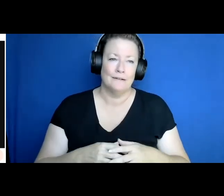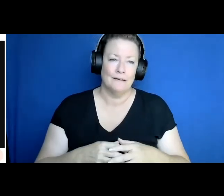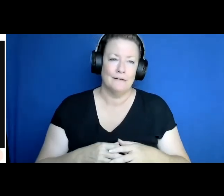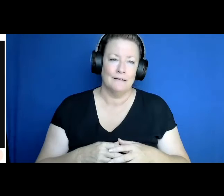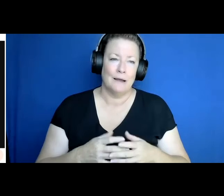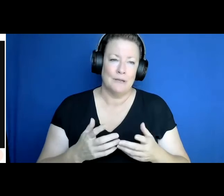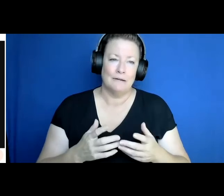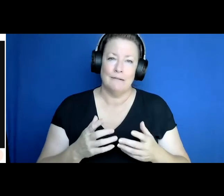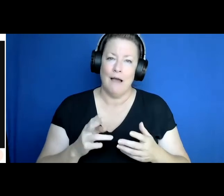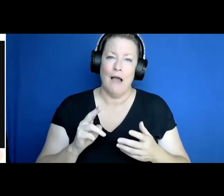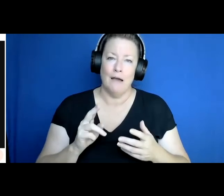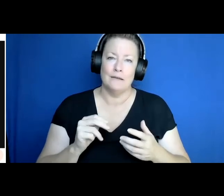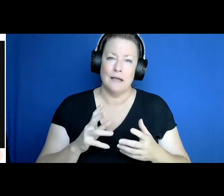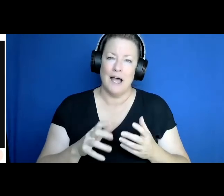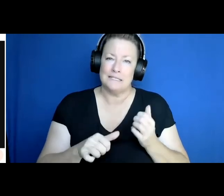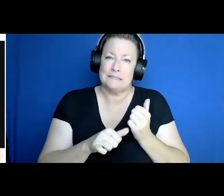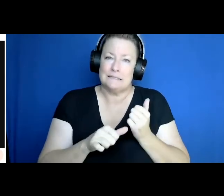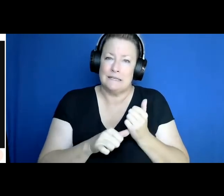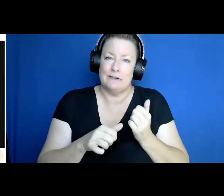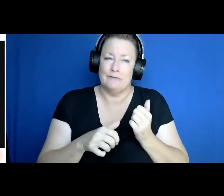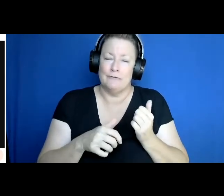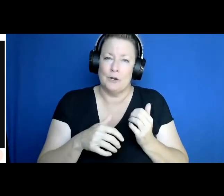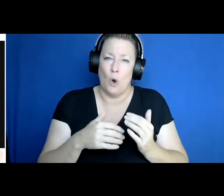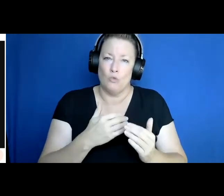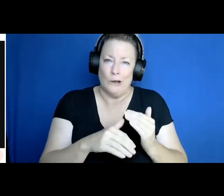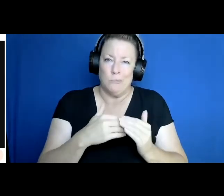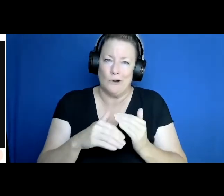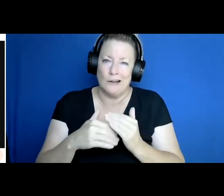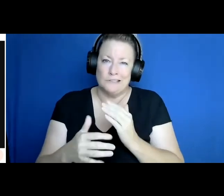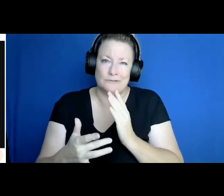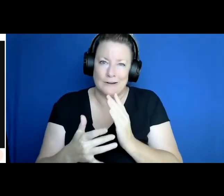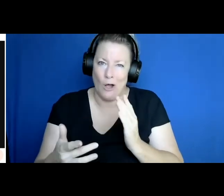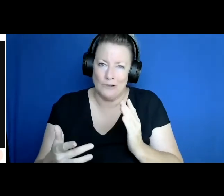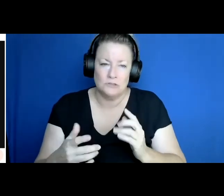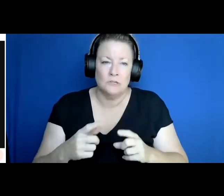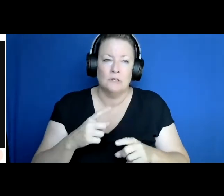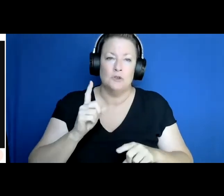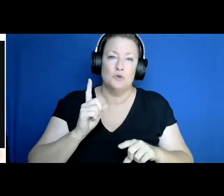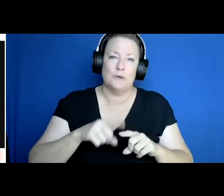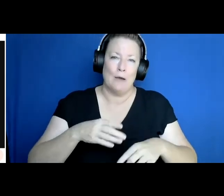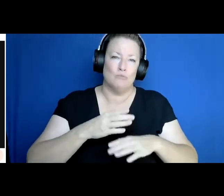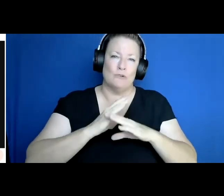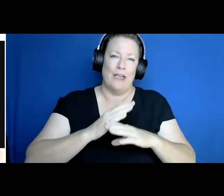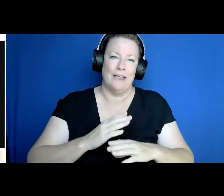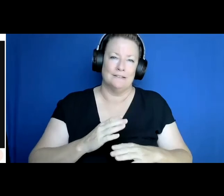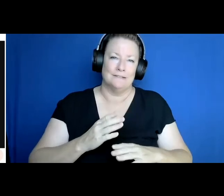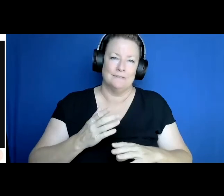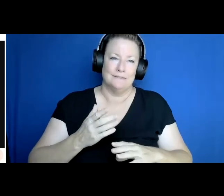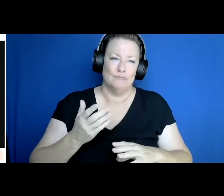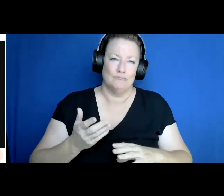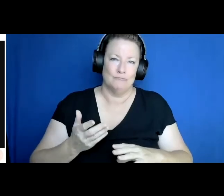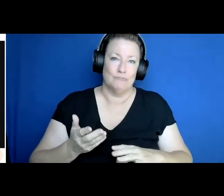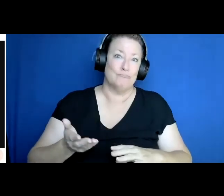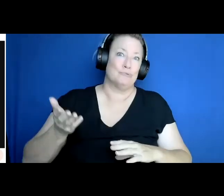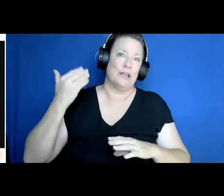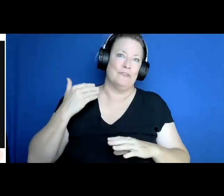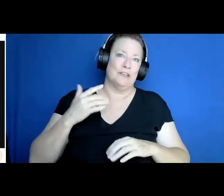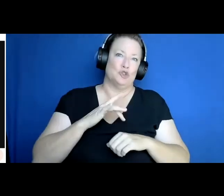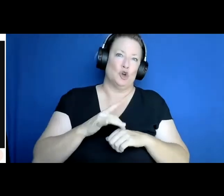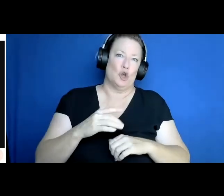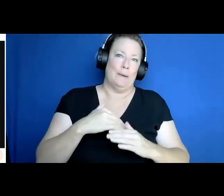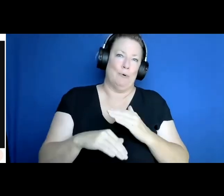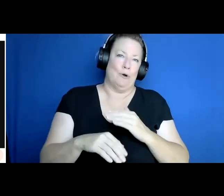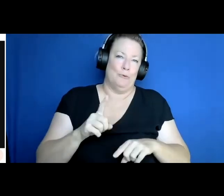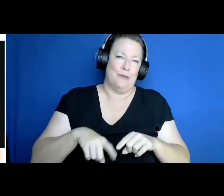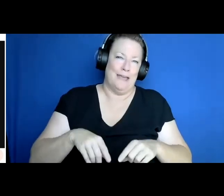assisted reproductive technology going on. And although we cannot prevent a previous preterm birth, those aren't